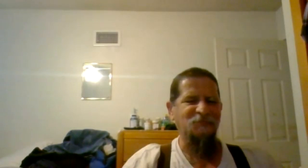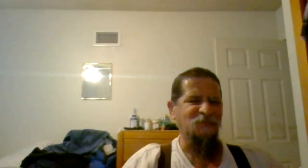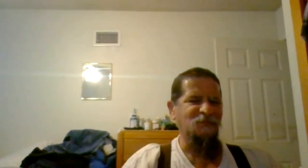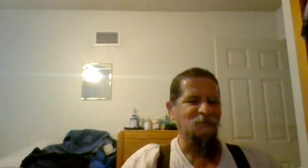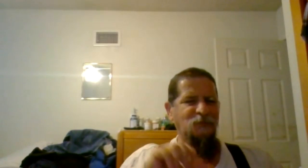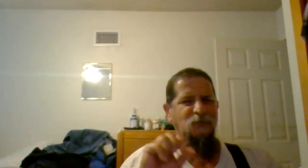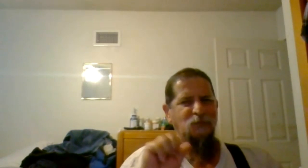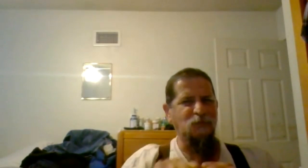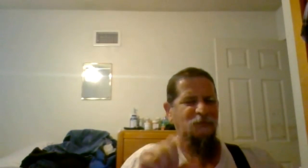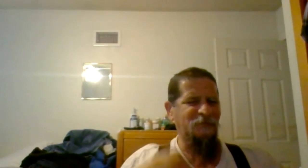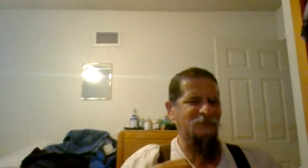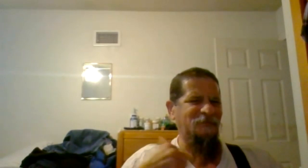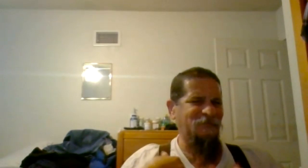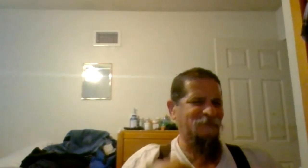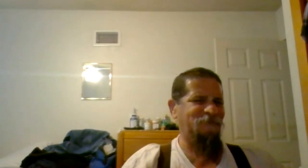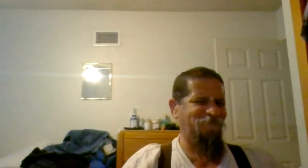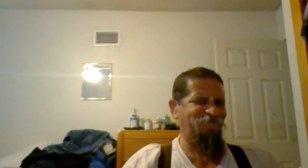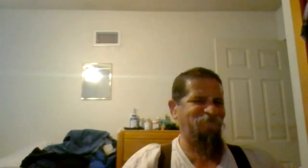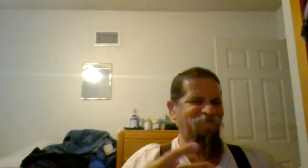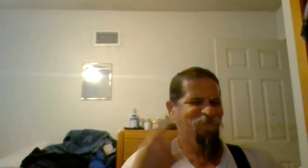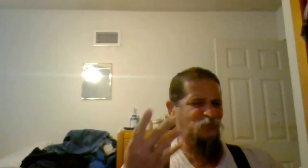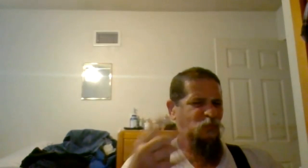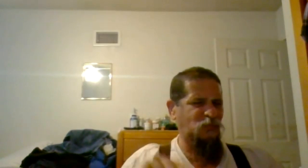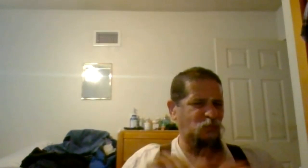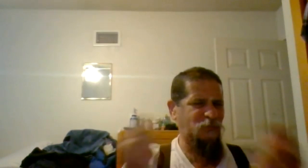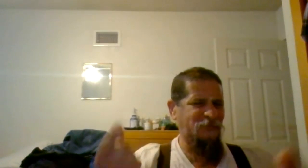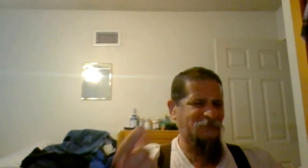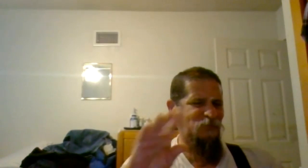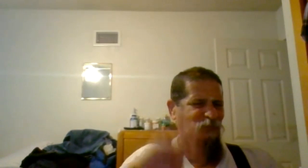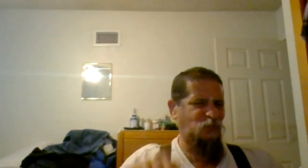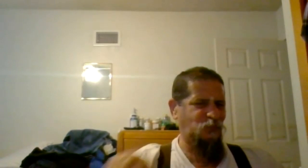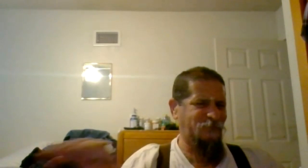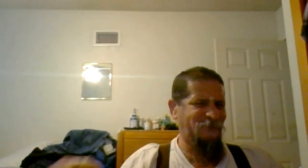And so now being a senior, learning ASL later on in life.